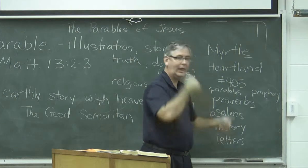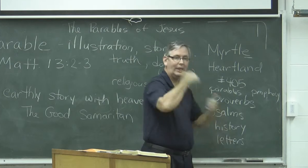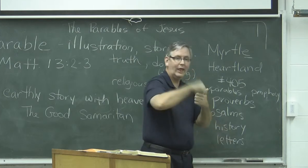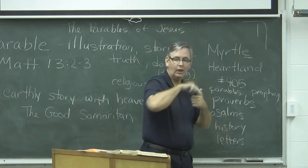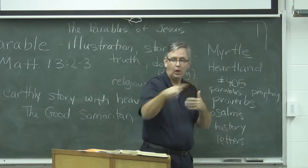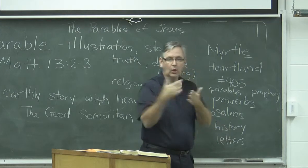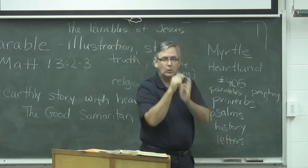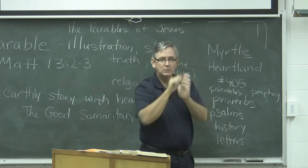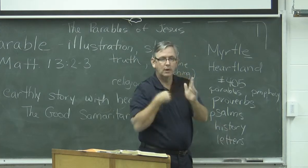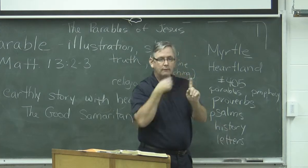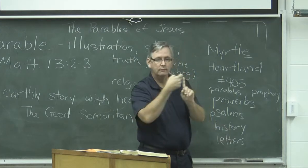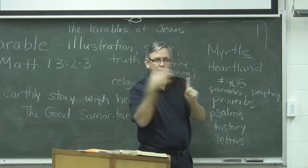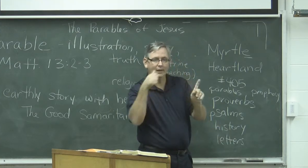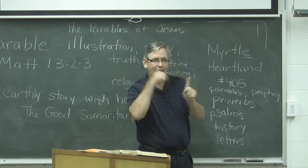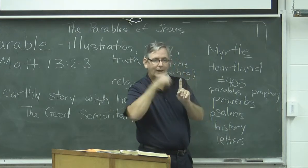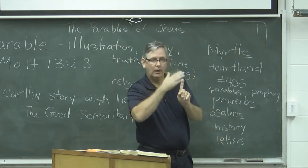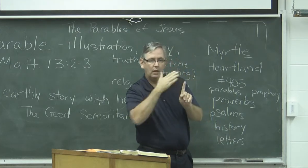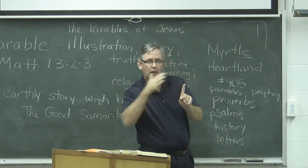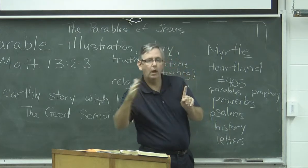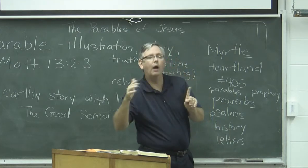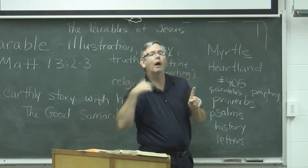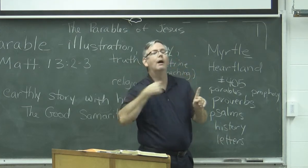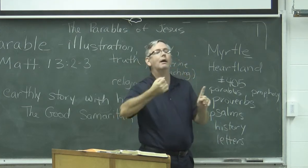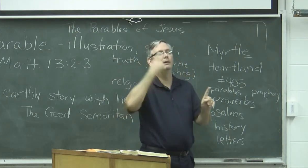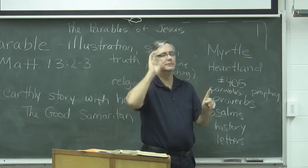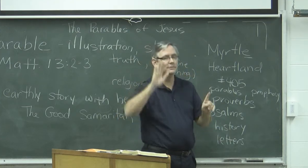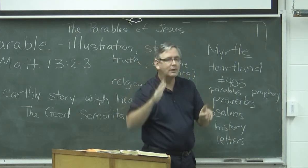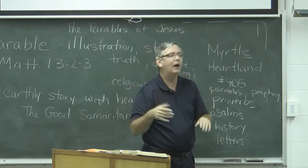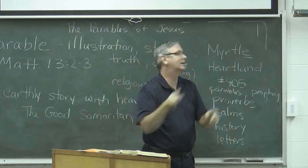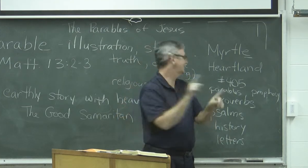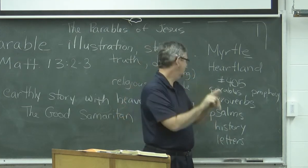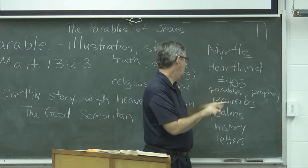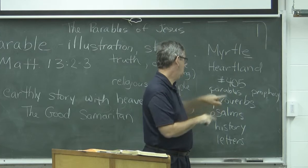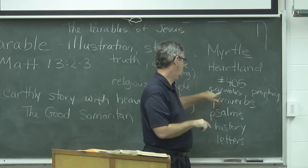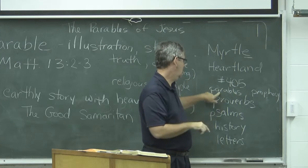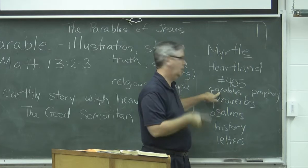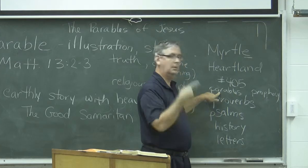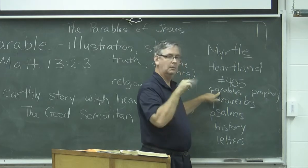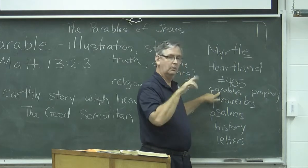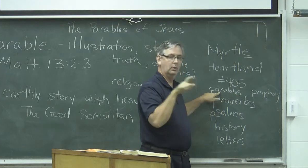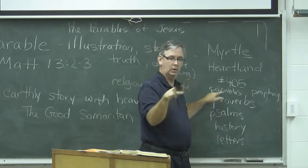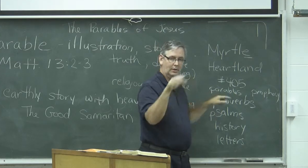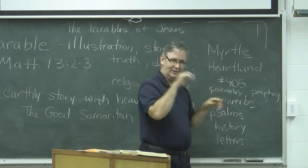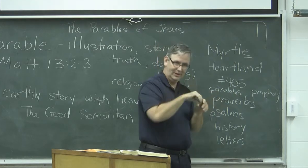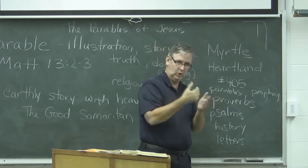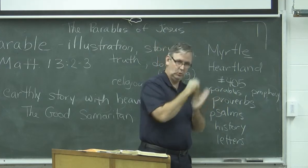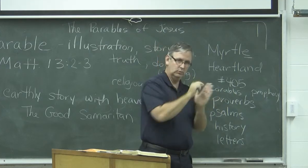And letters. If you look in the New Testament, it talks about the letters, the epistles. Same is with parables.